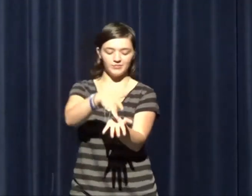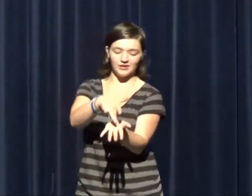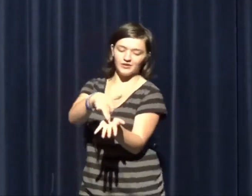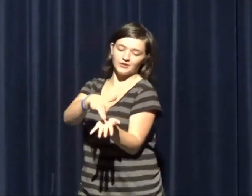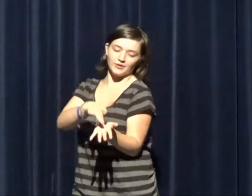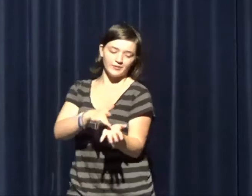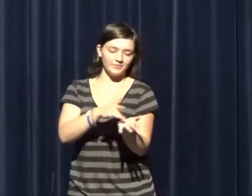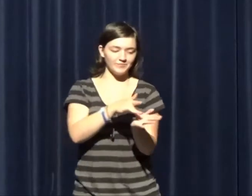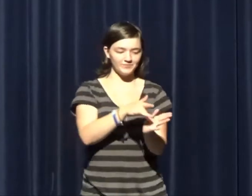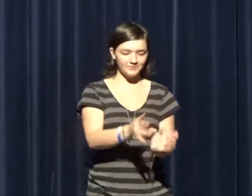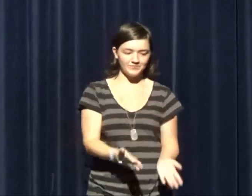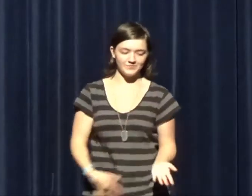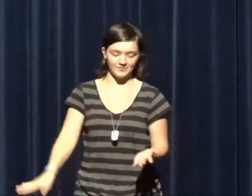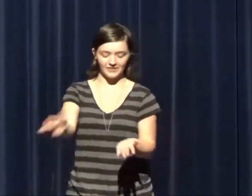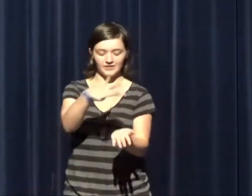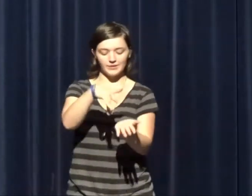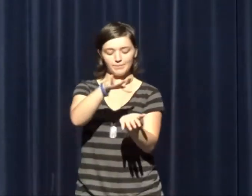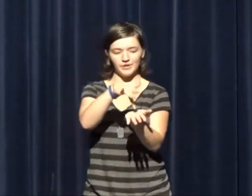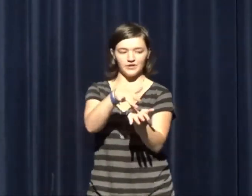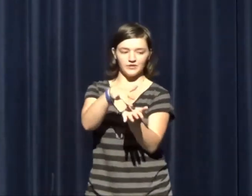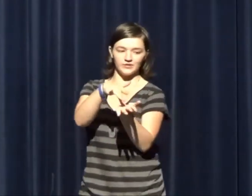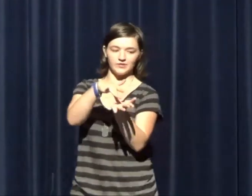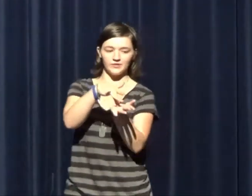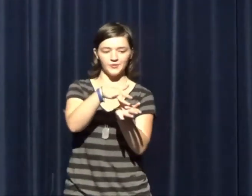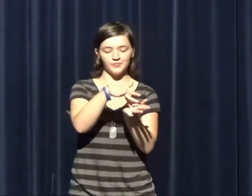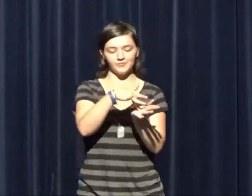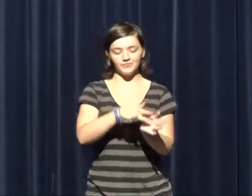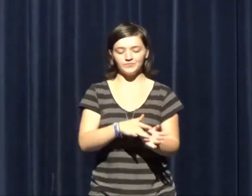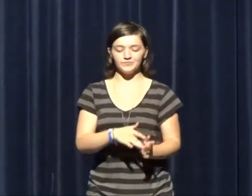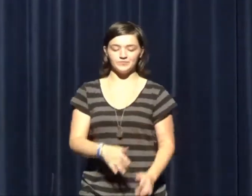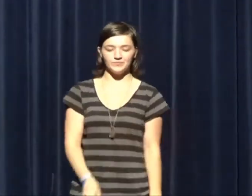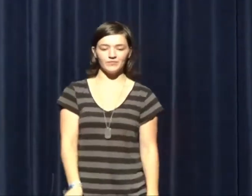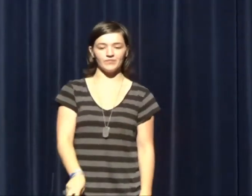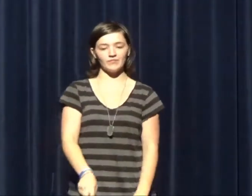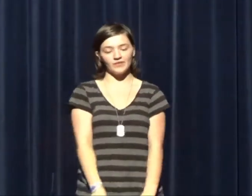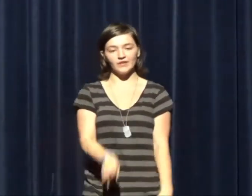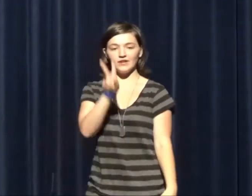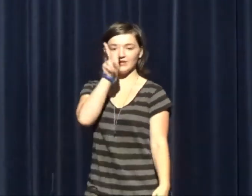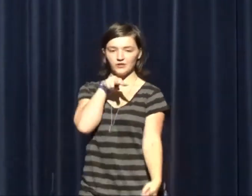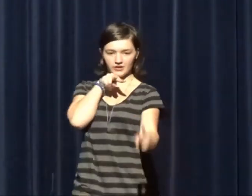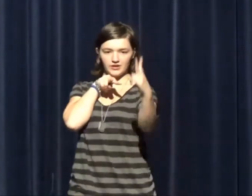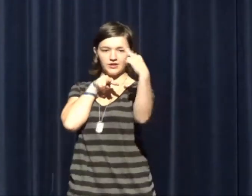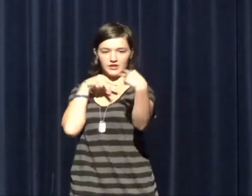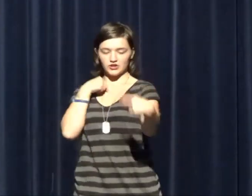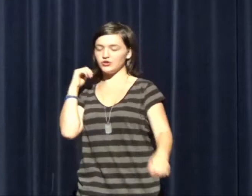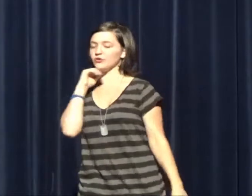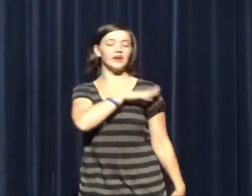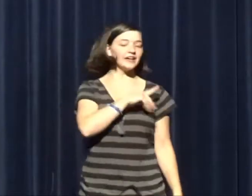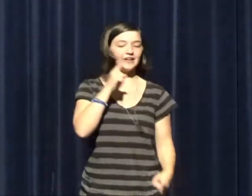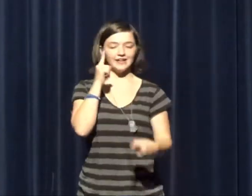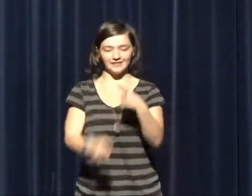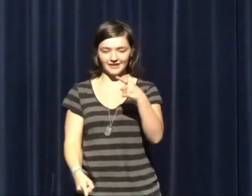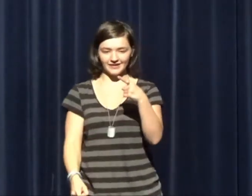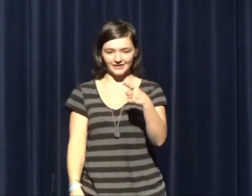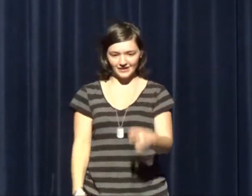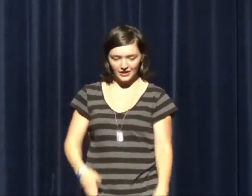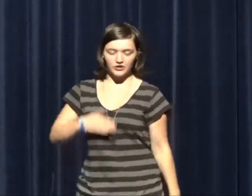over, can't just